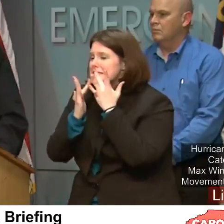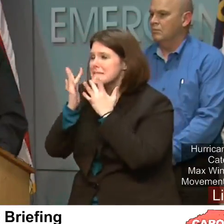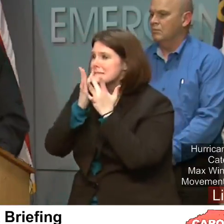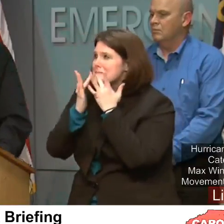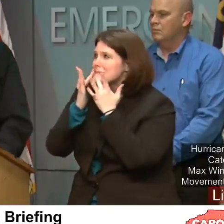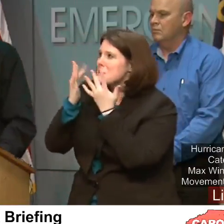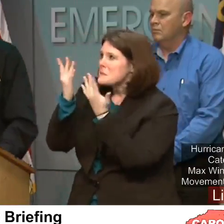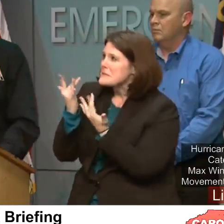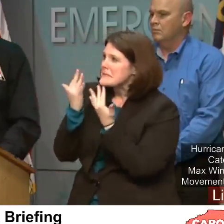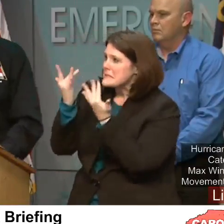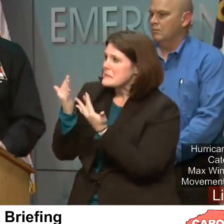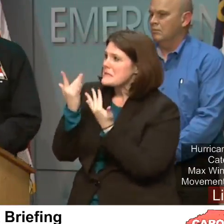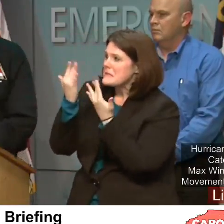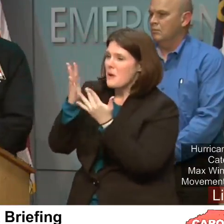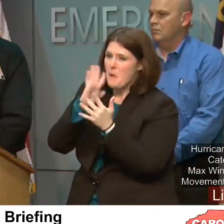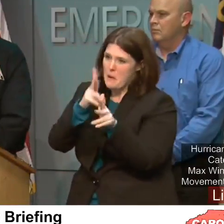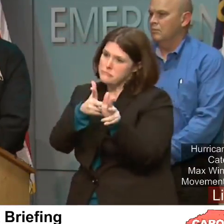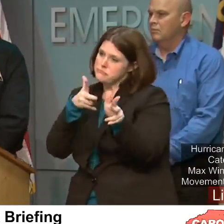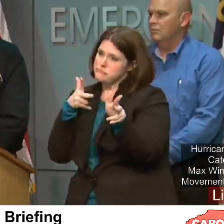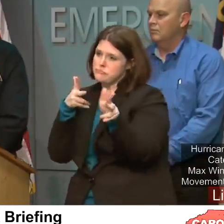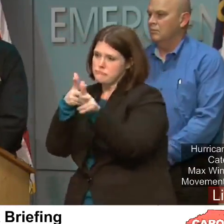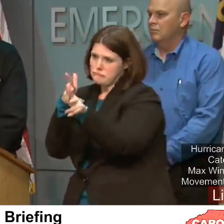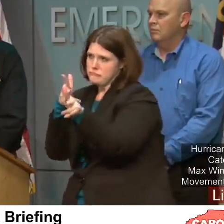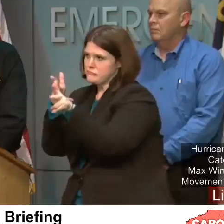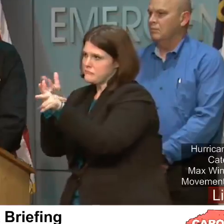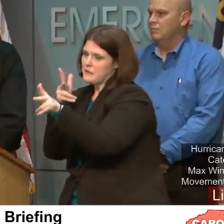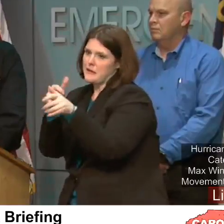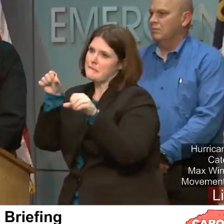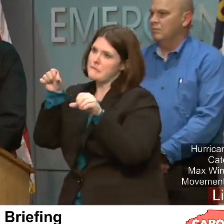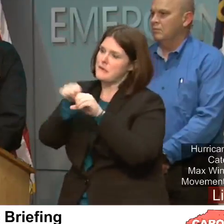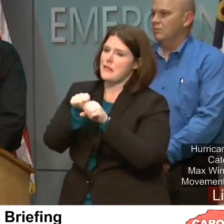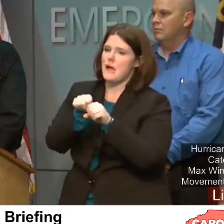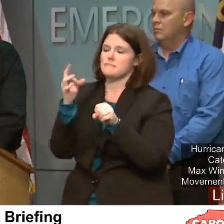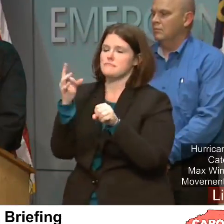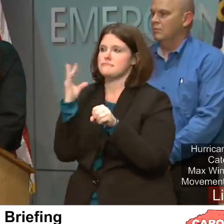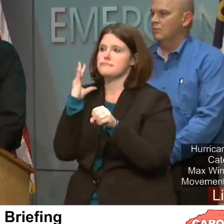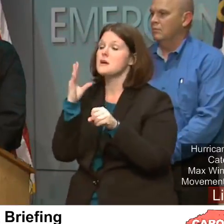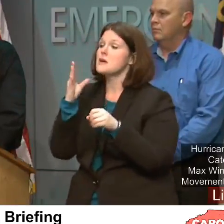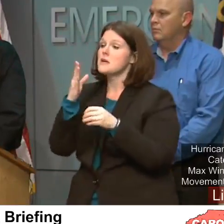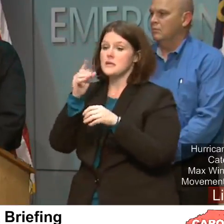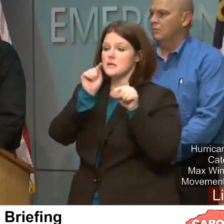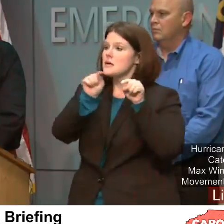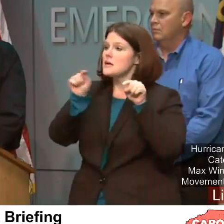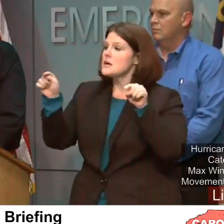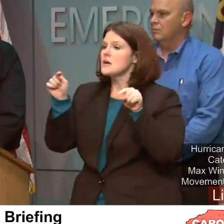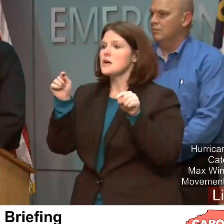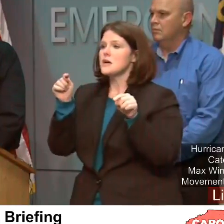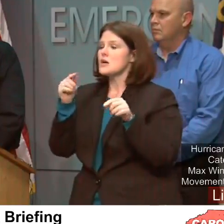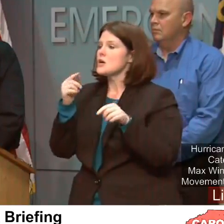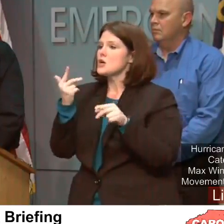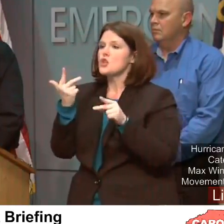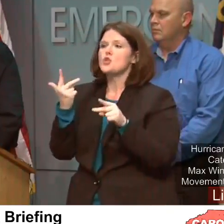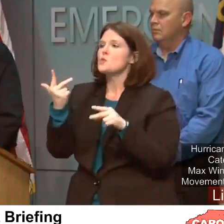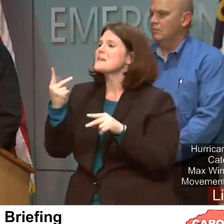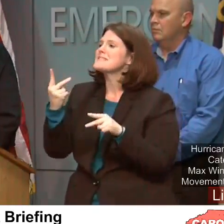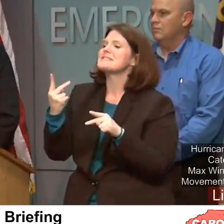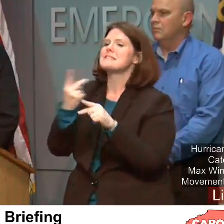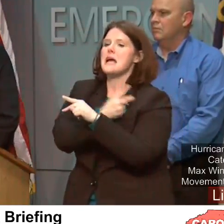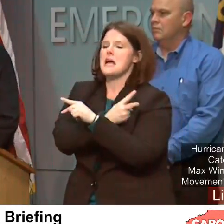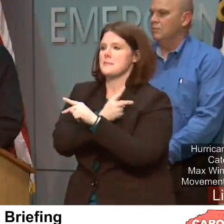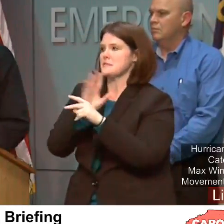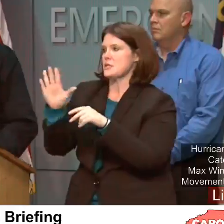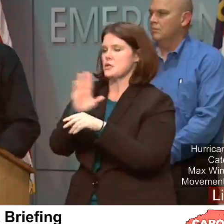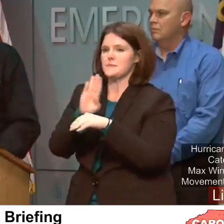as people fill up their cars to evacuate. Some stations have seen 3 and 4 times the normal